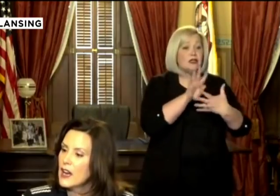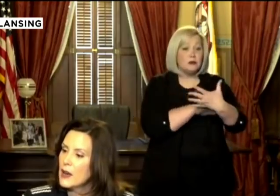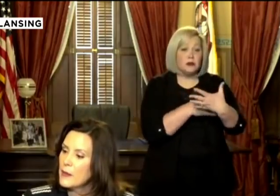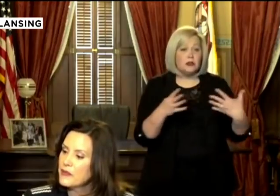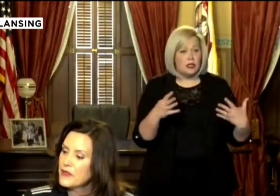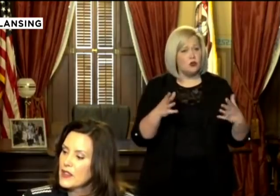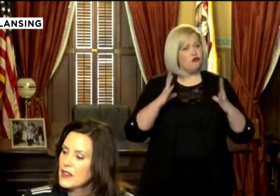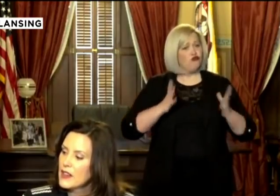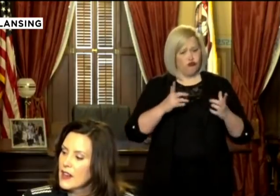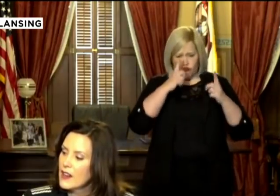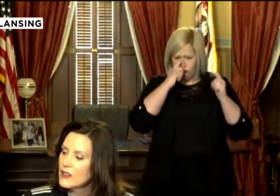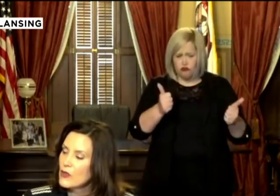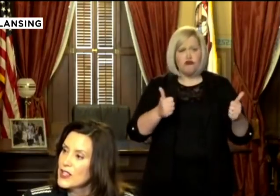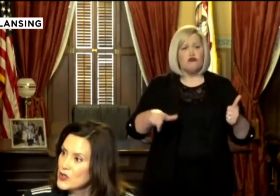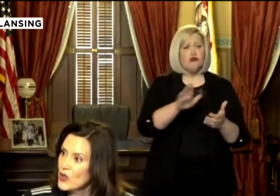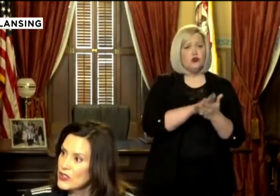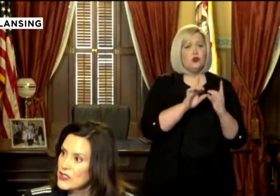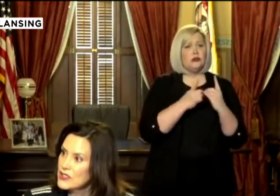additional